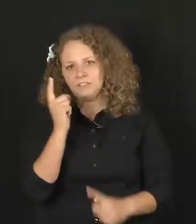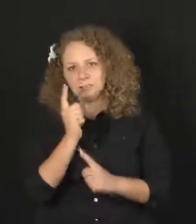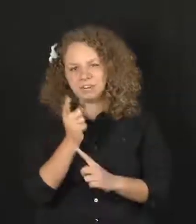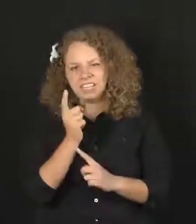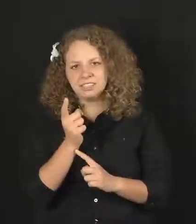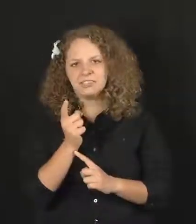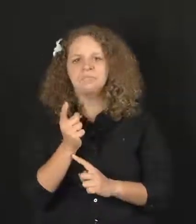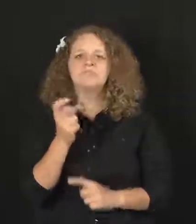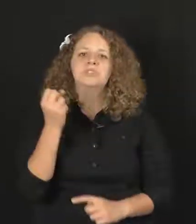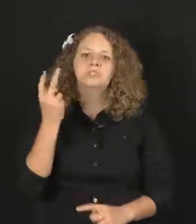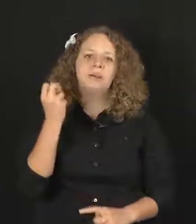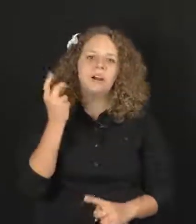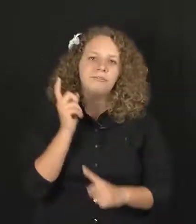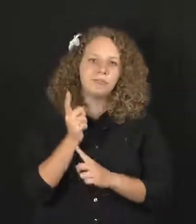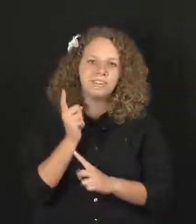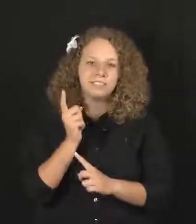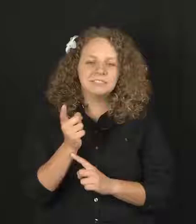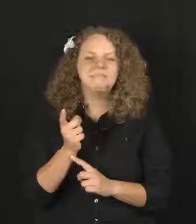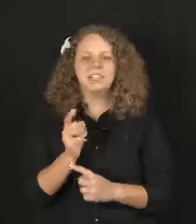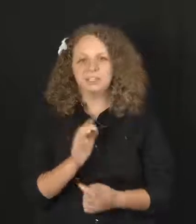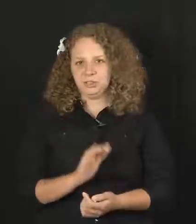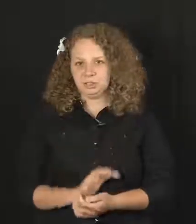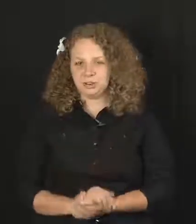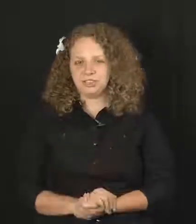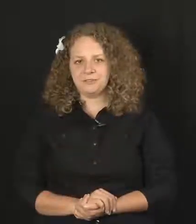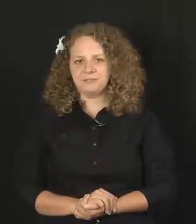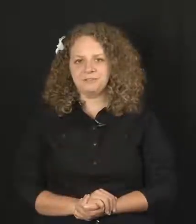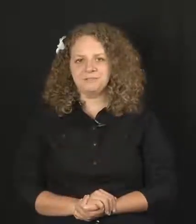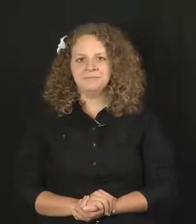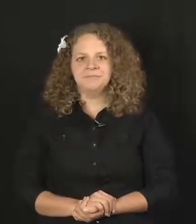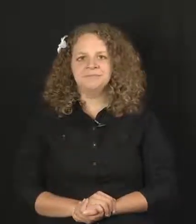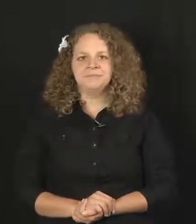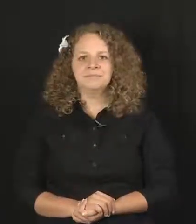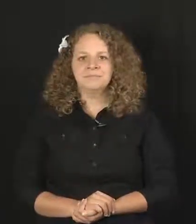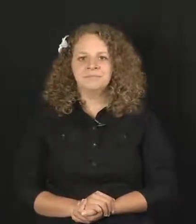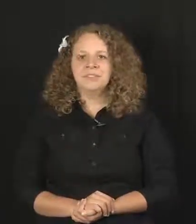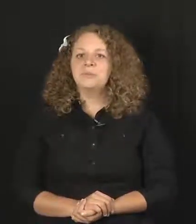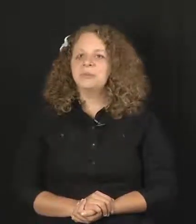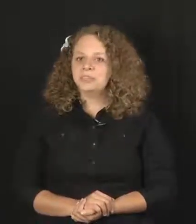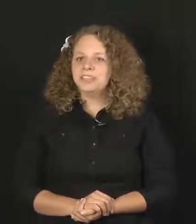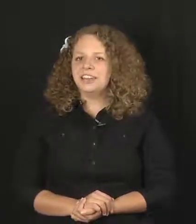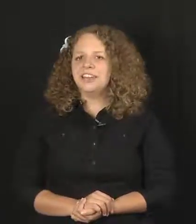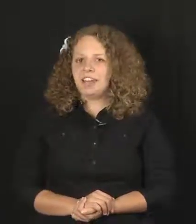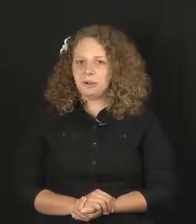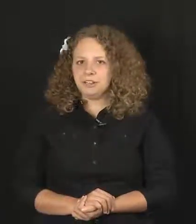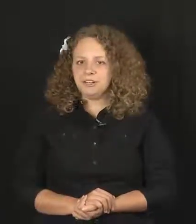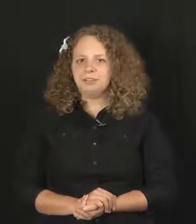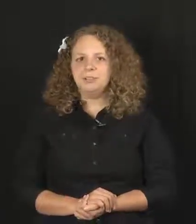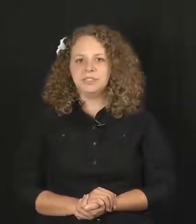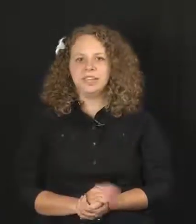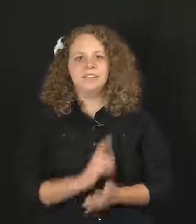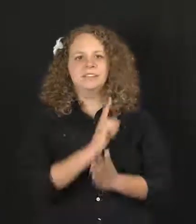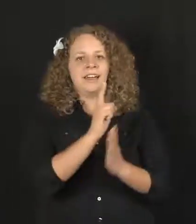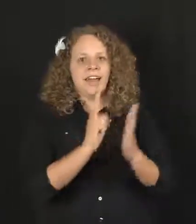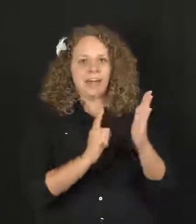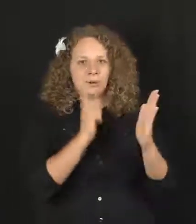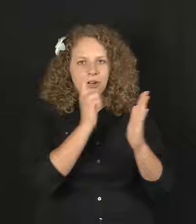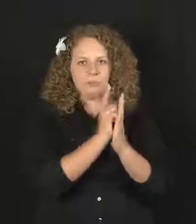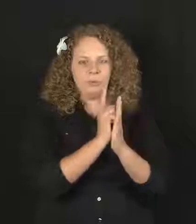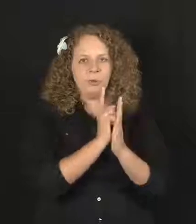11 minutes, 12 minutes, and so forth. When you're signing hours, you sign hour